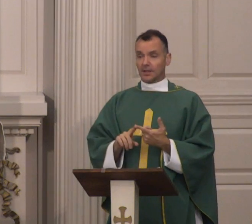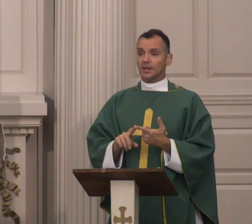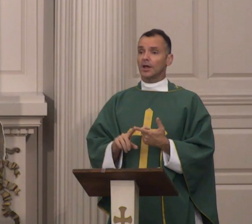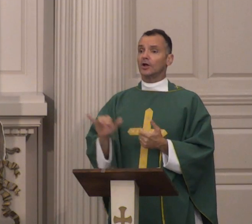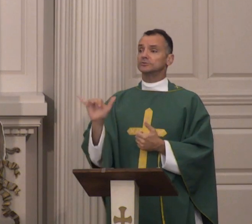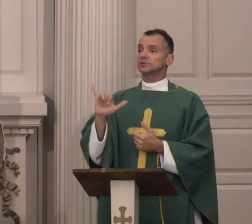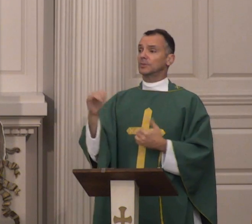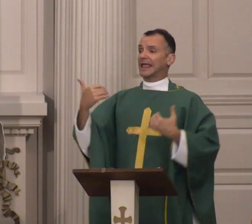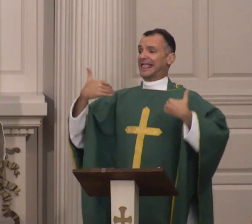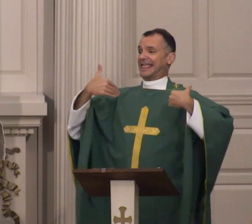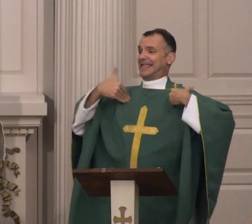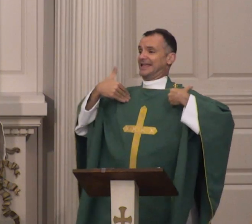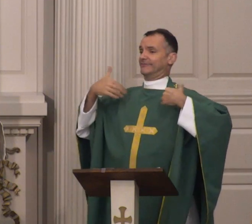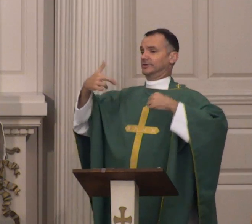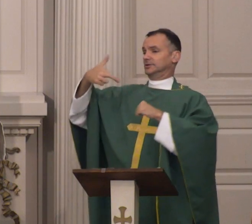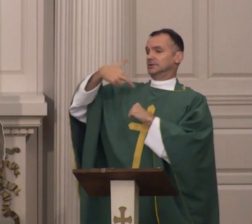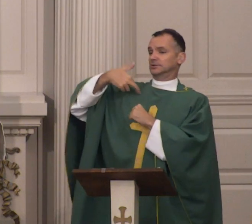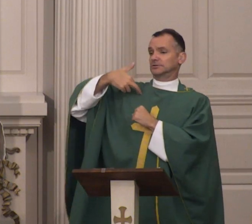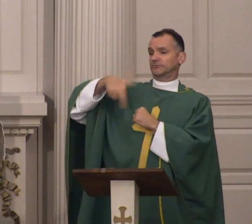of 2023.